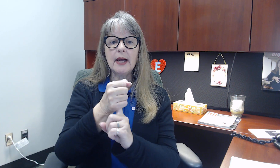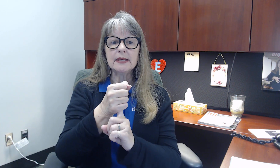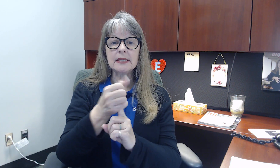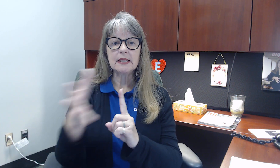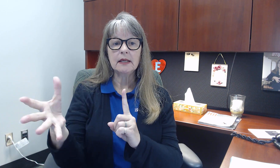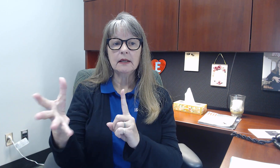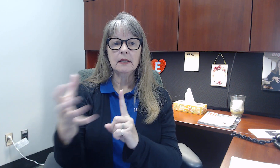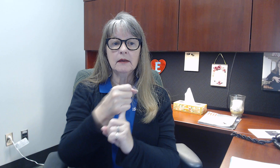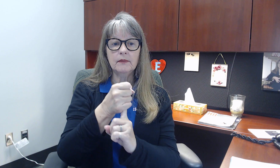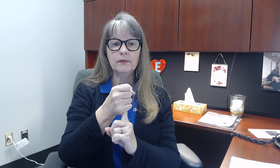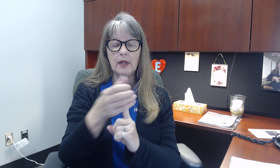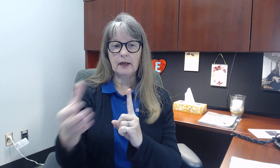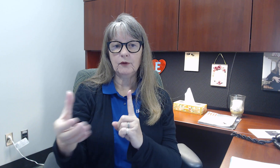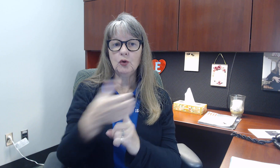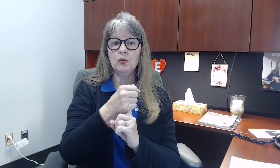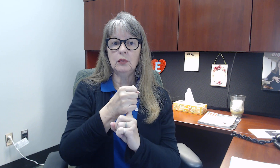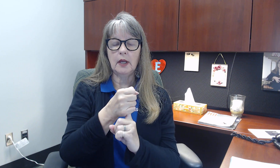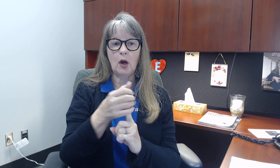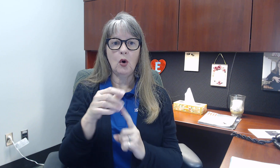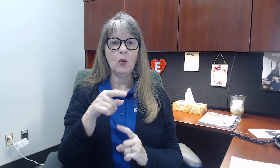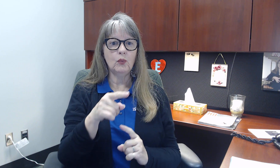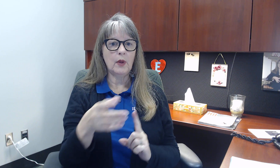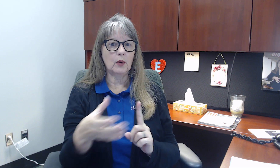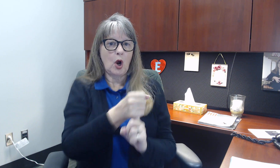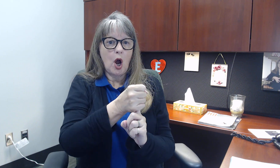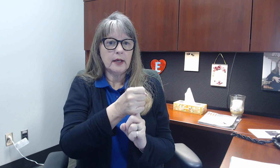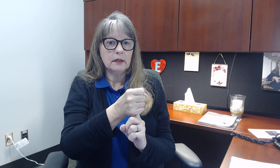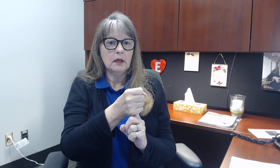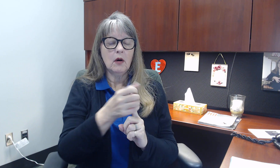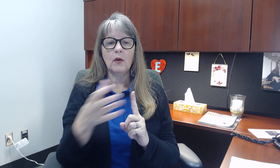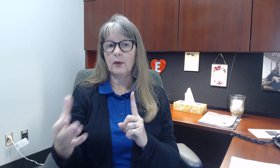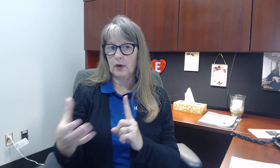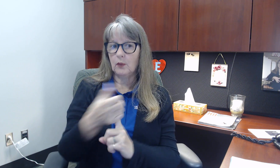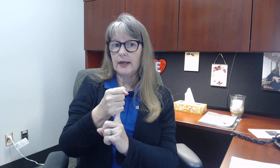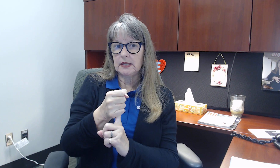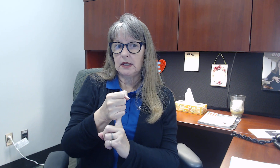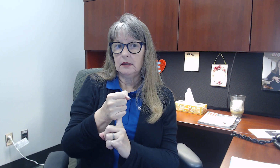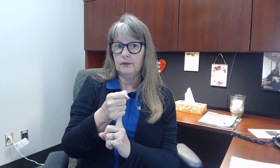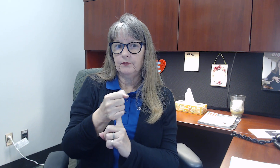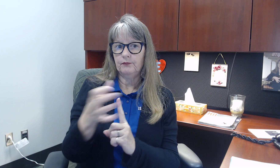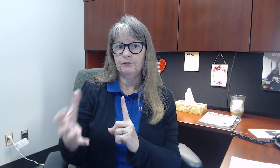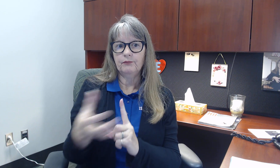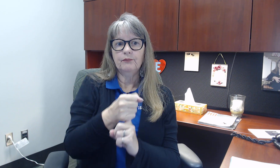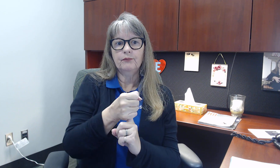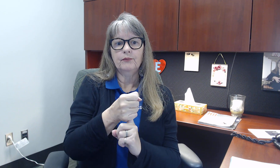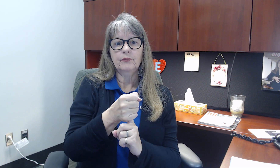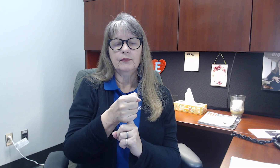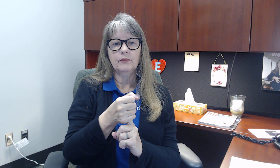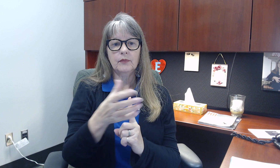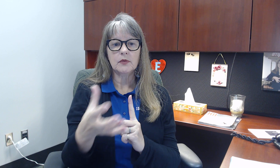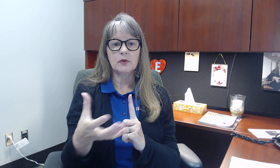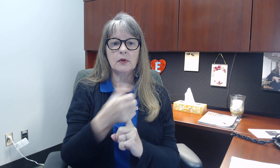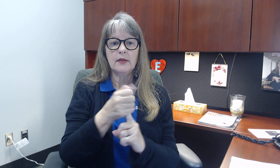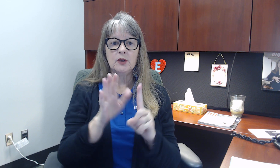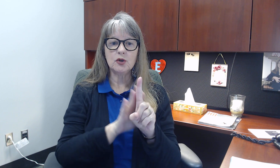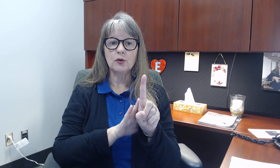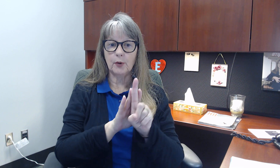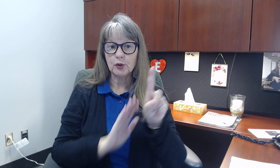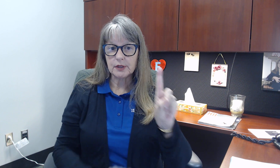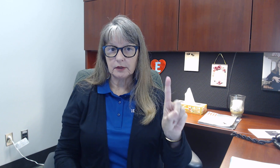Arrest. Like if you, oh, they were caught or they were arrested. So this is your person.